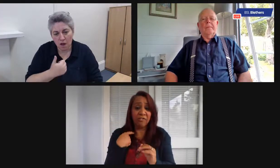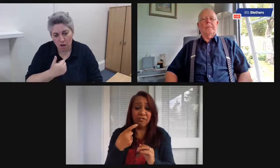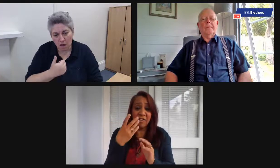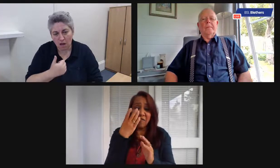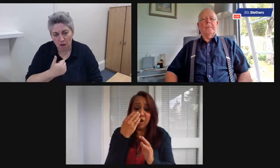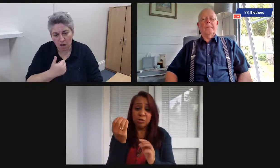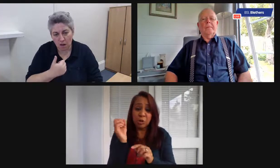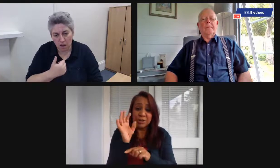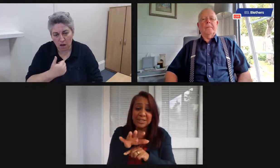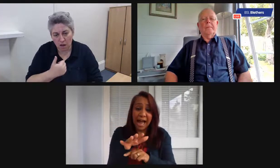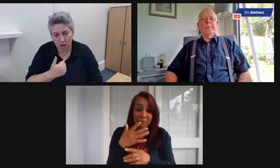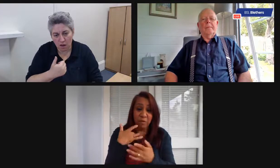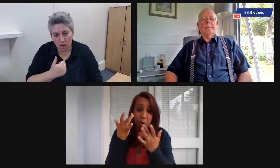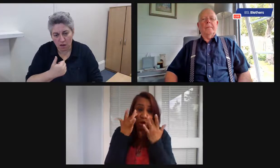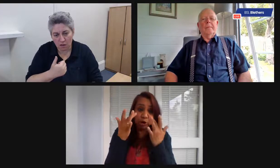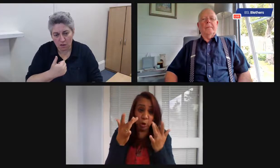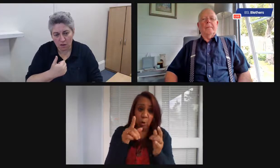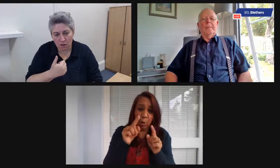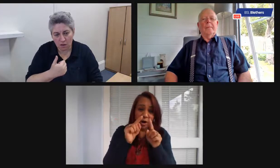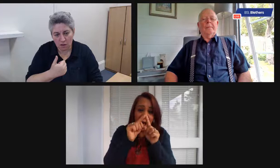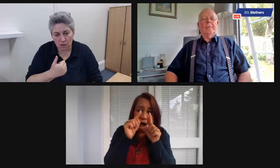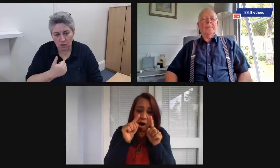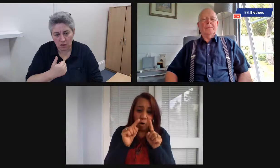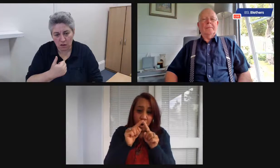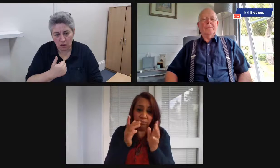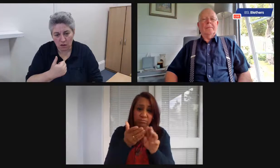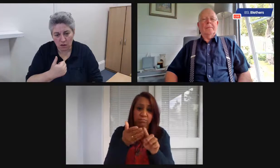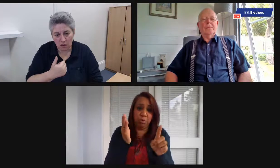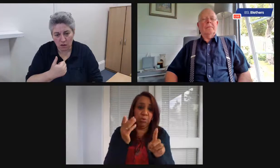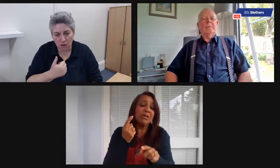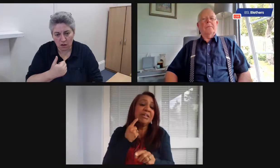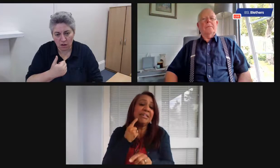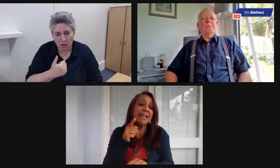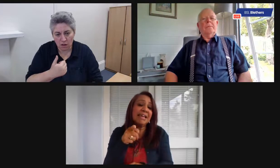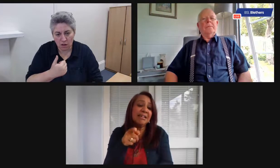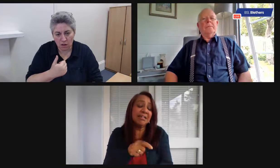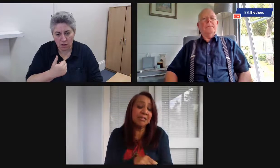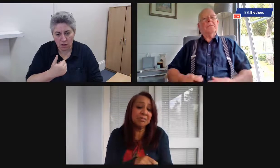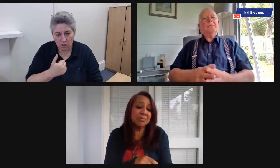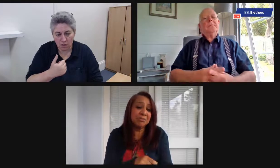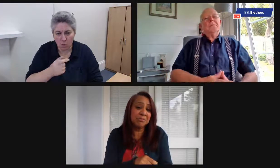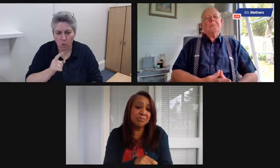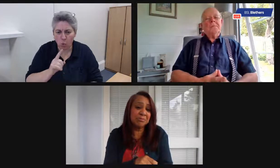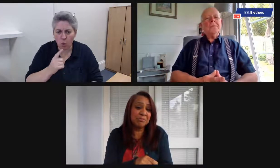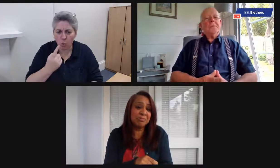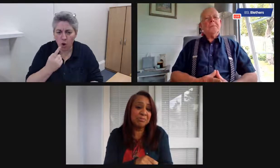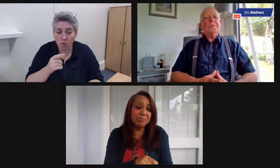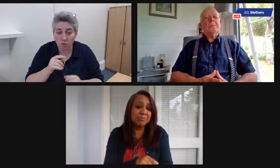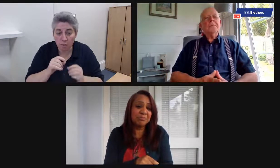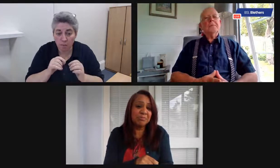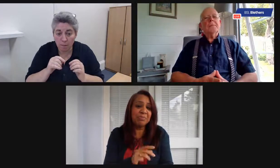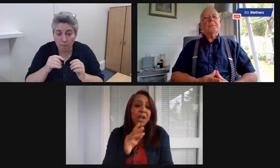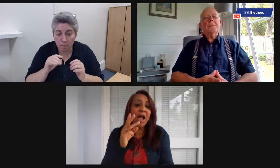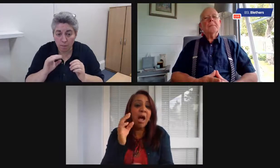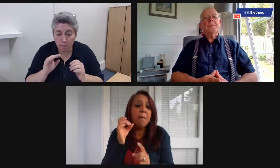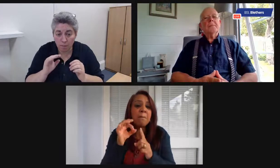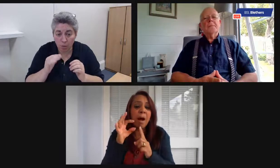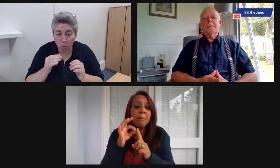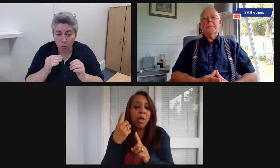more information. I've sent you a photo, and it shows you on that photo the little icon that pops up when you click